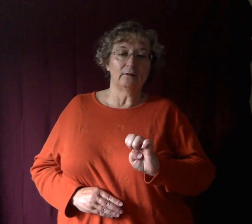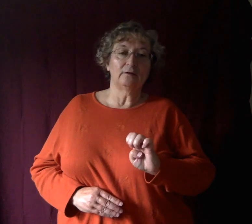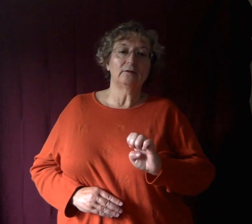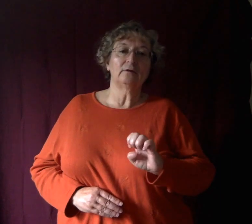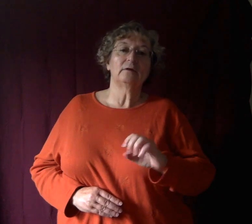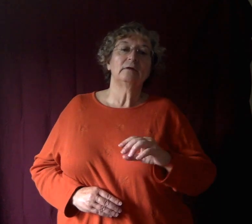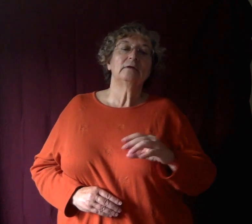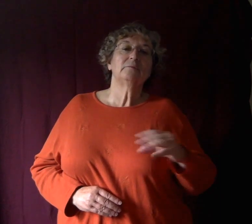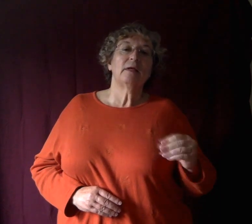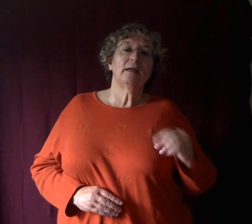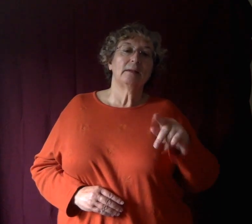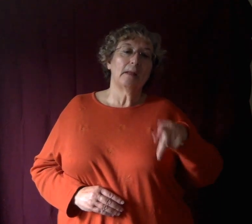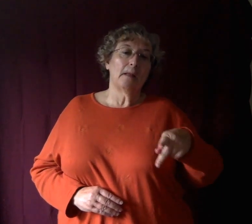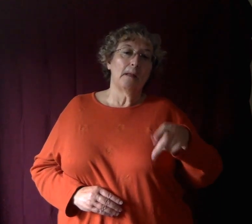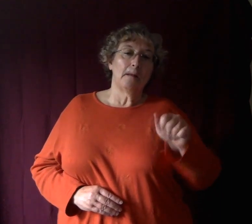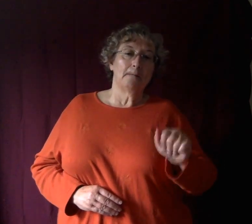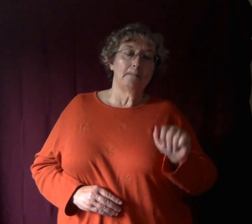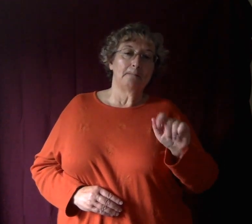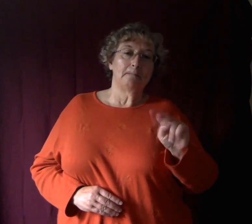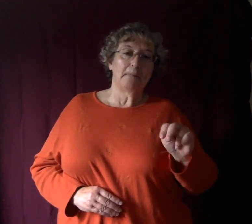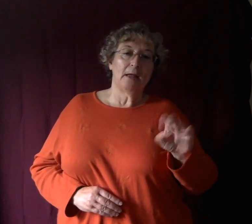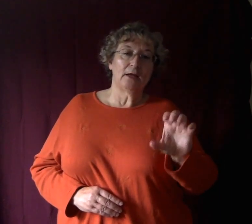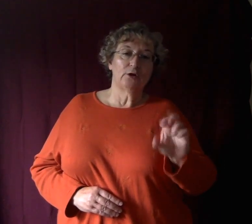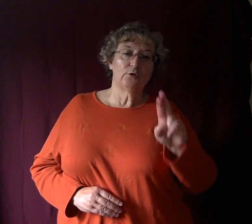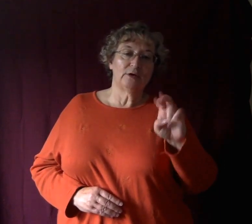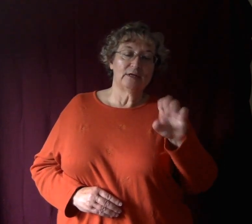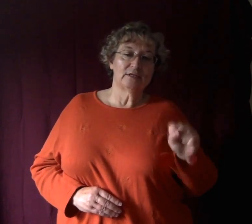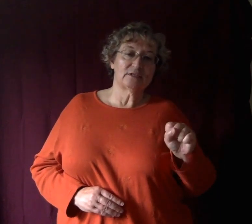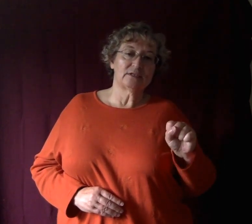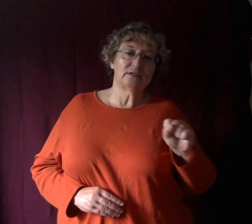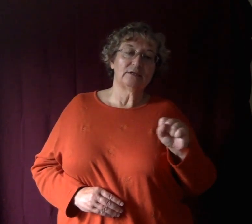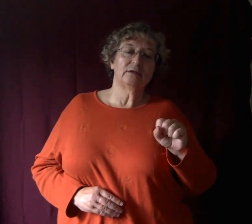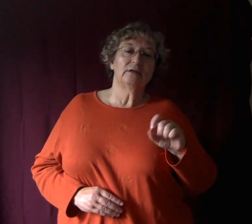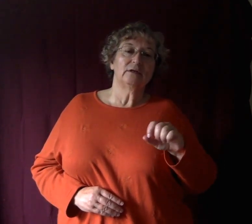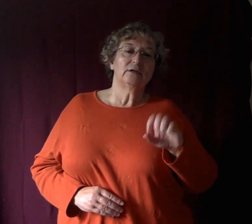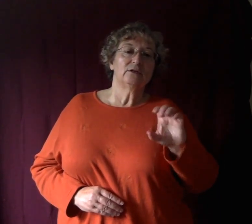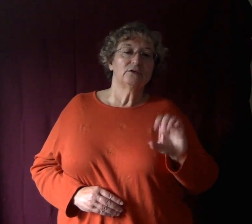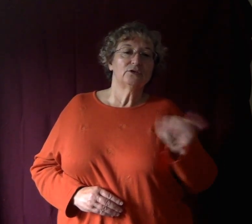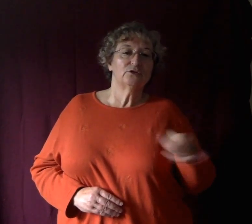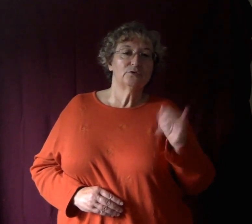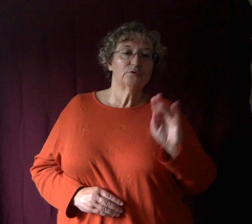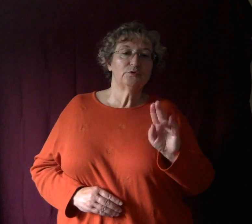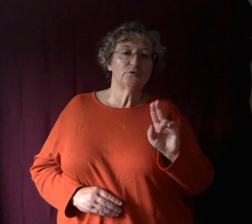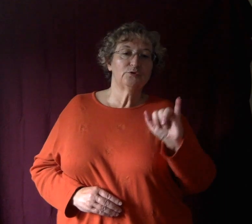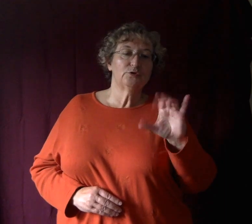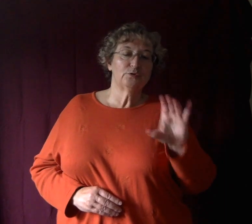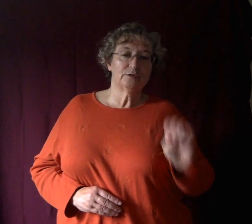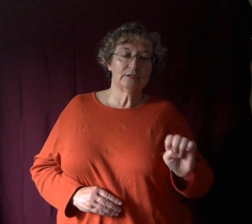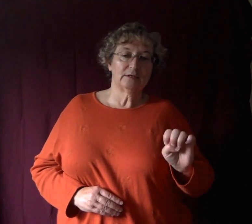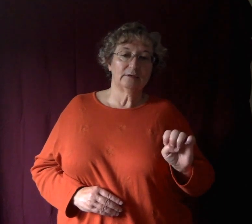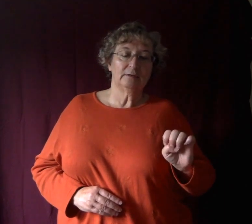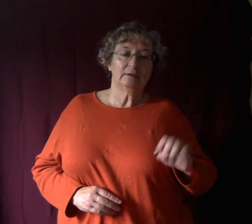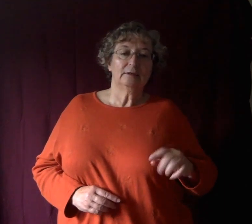the pancreas. The functions of the small intestine will be twofold. First of all, the small intestines will continue the